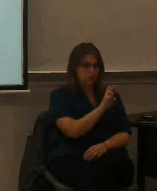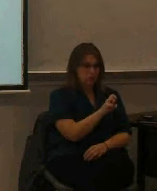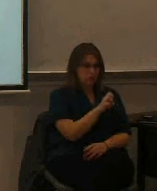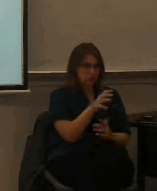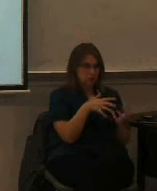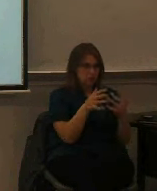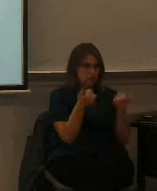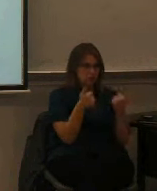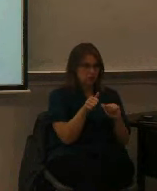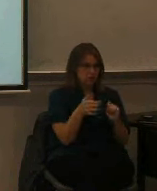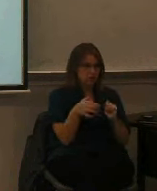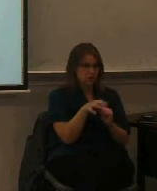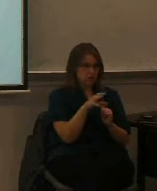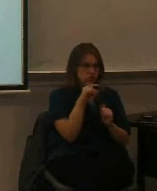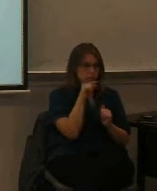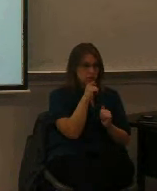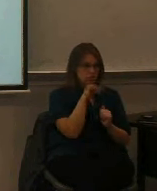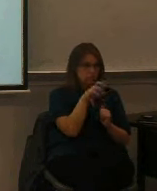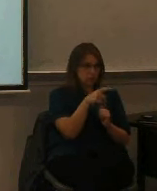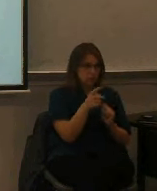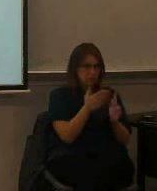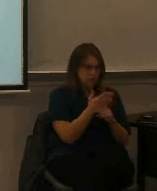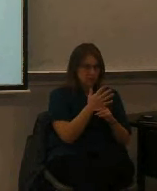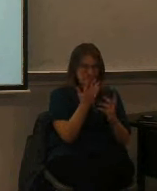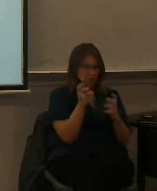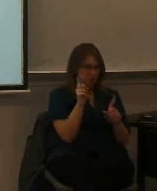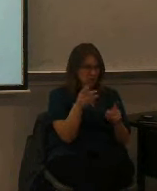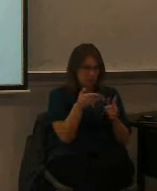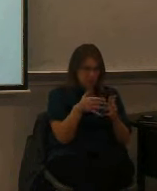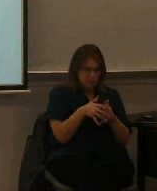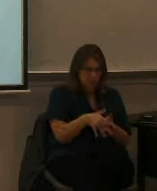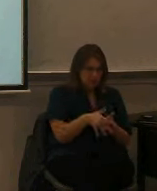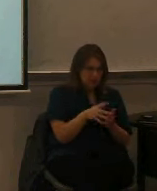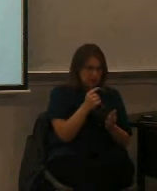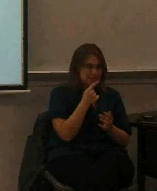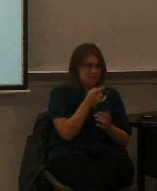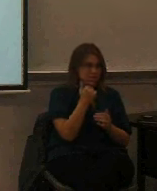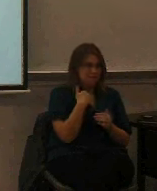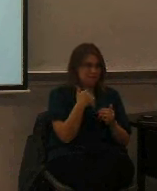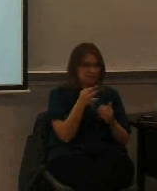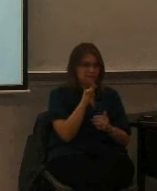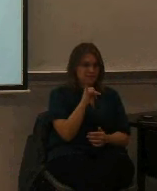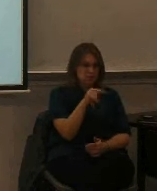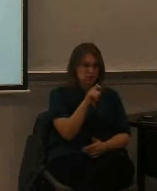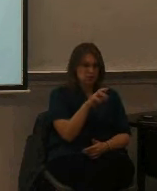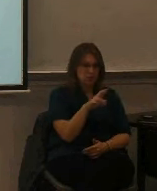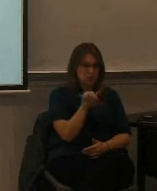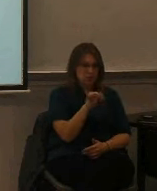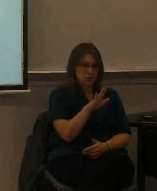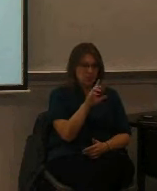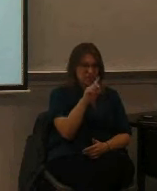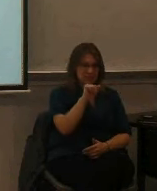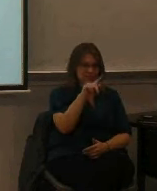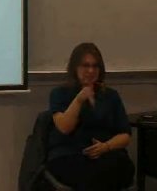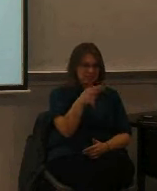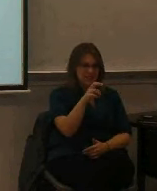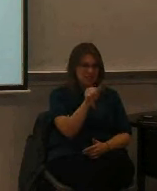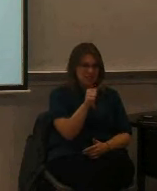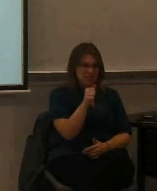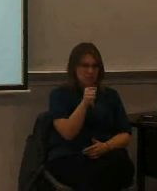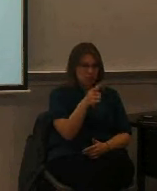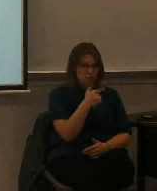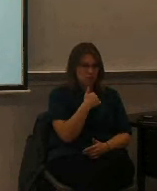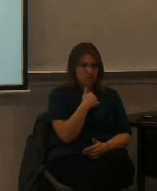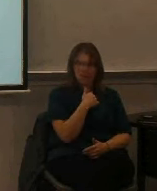trying to filter corn syrup through it. It just doesn't want to get through those spaces. So let's say you have a filter, like you're a Daphnia, and you have a filter that's